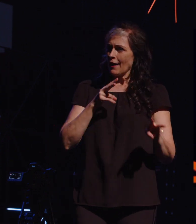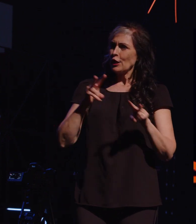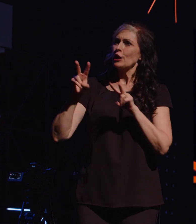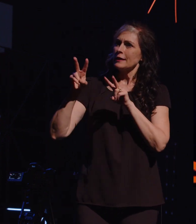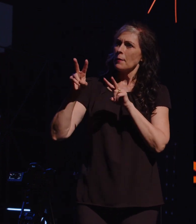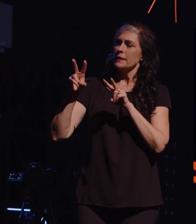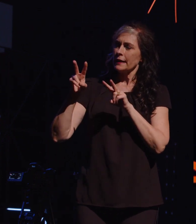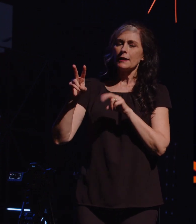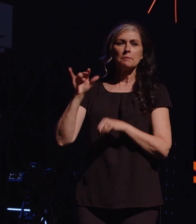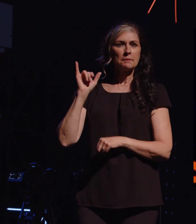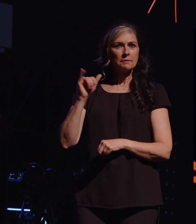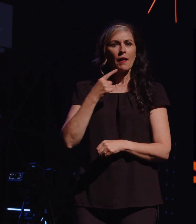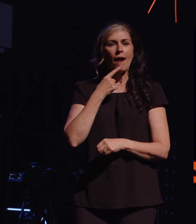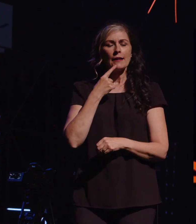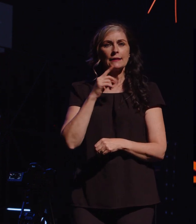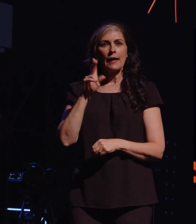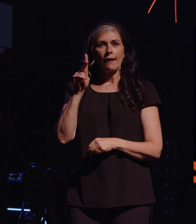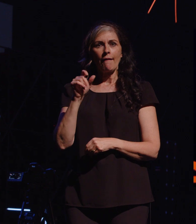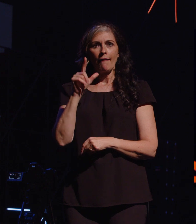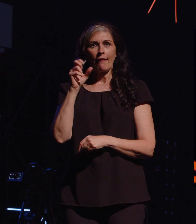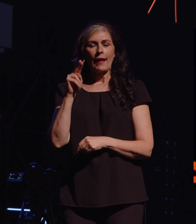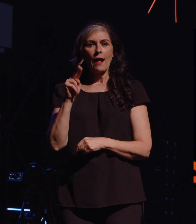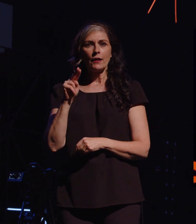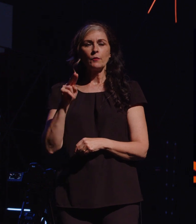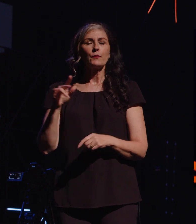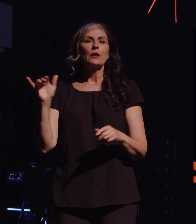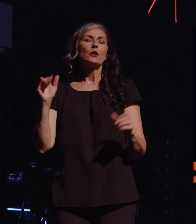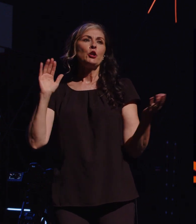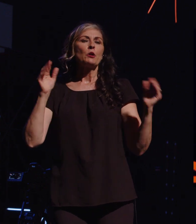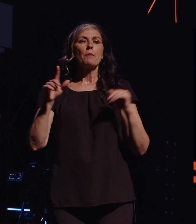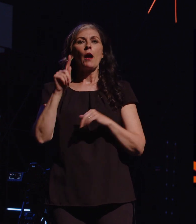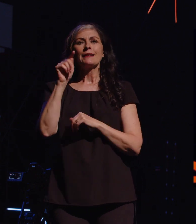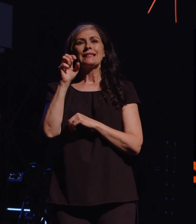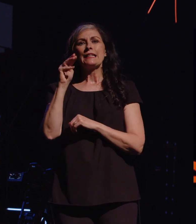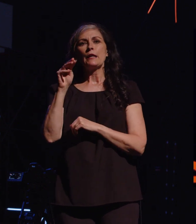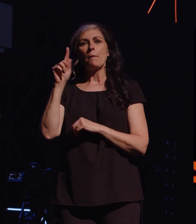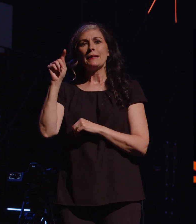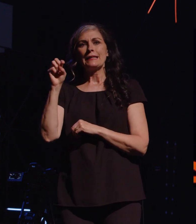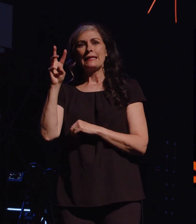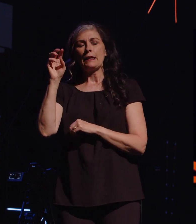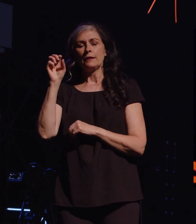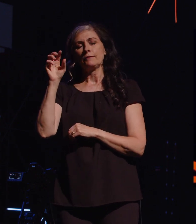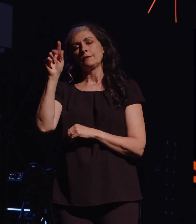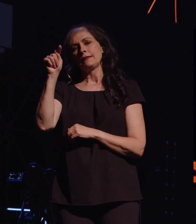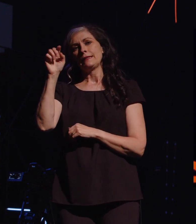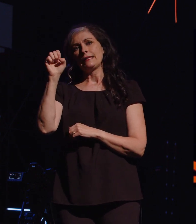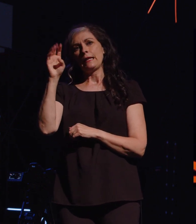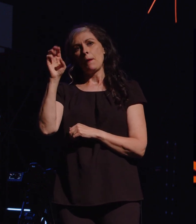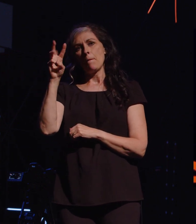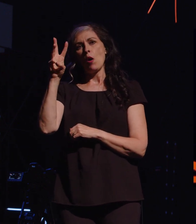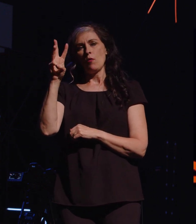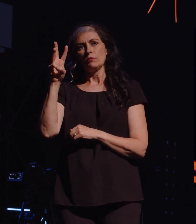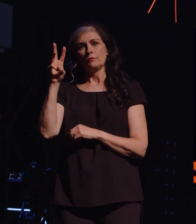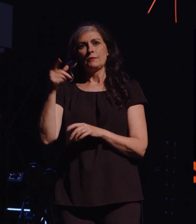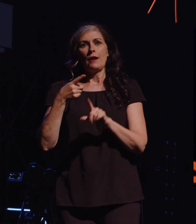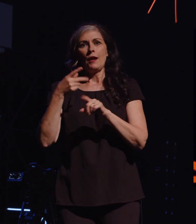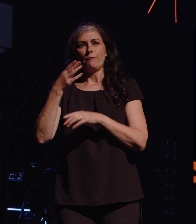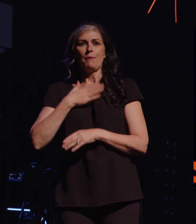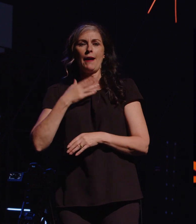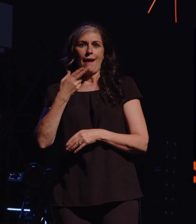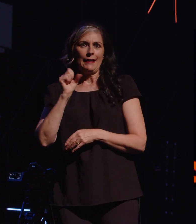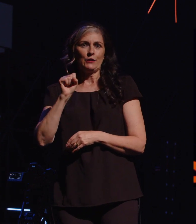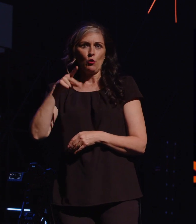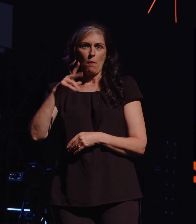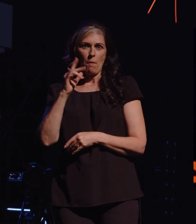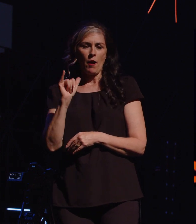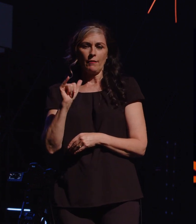to. I say this, Kellen was like the Tim Tebow of Pauley High School, all right? All the way around, good looking. I feel like